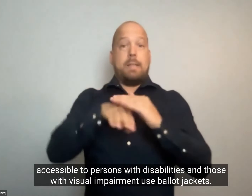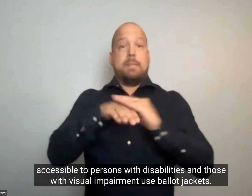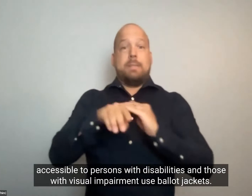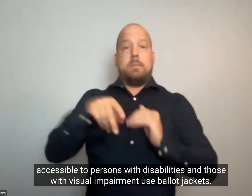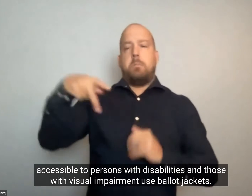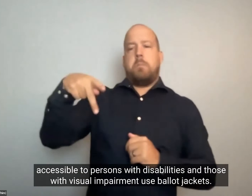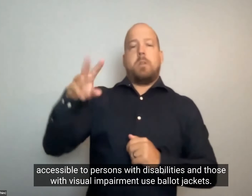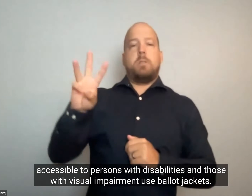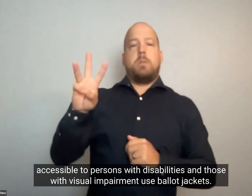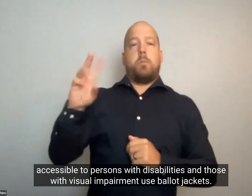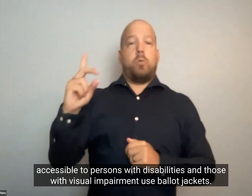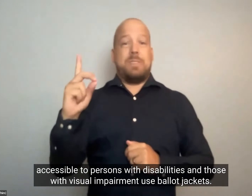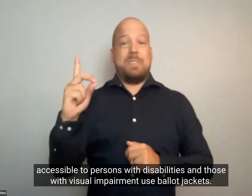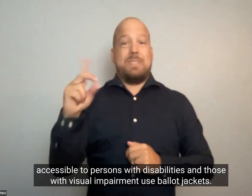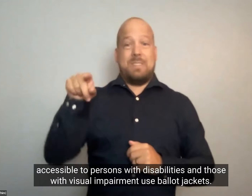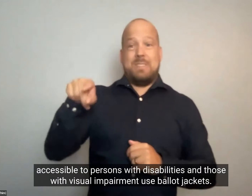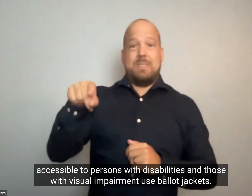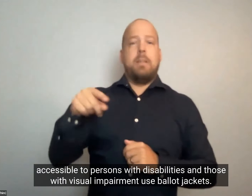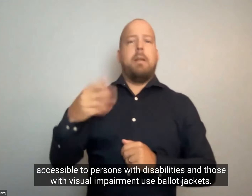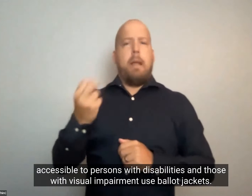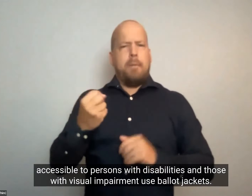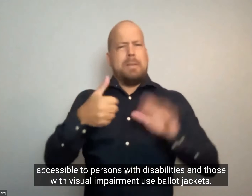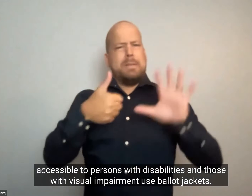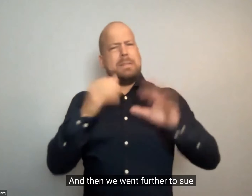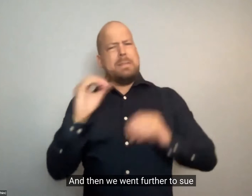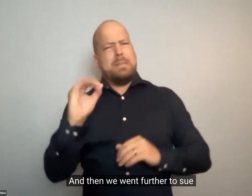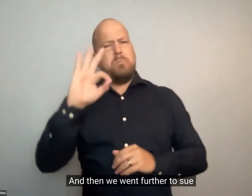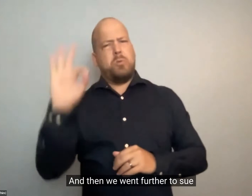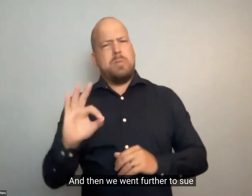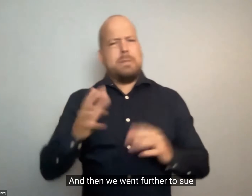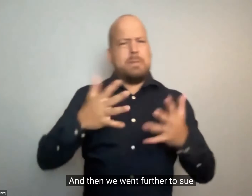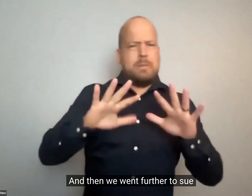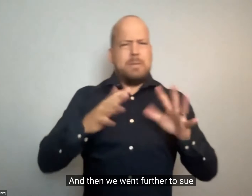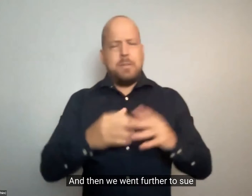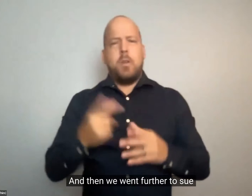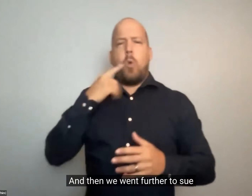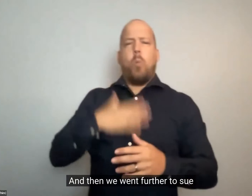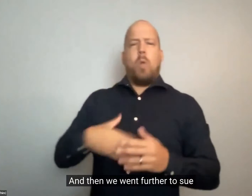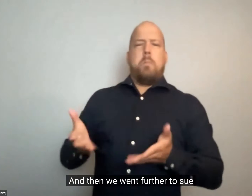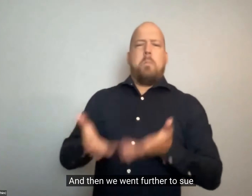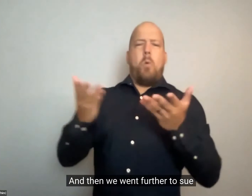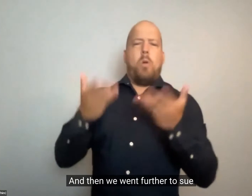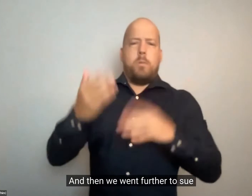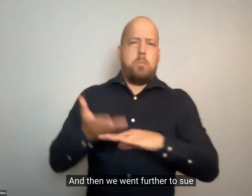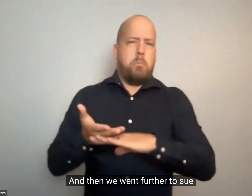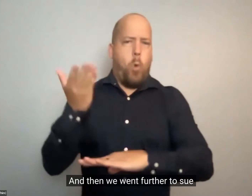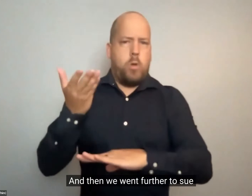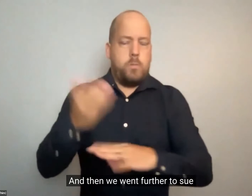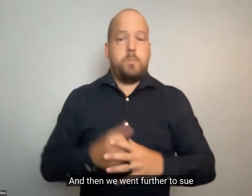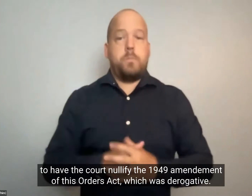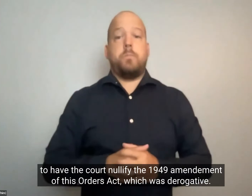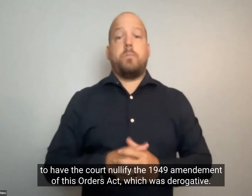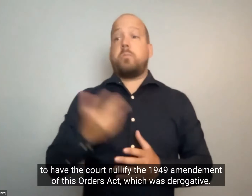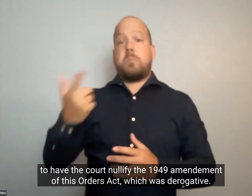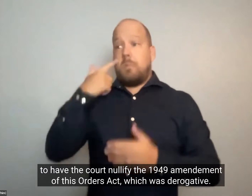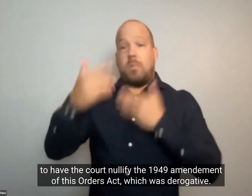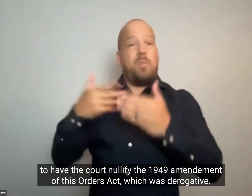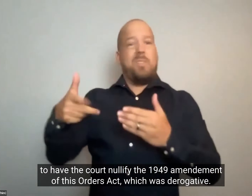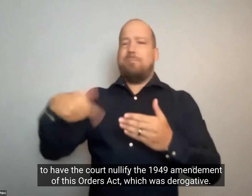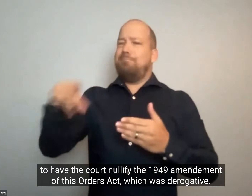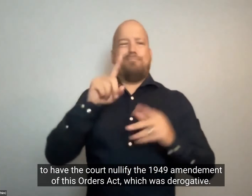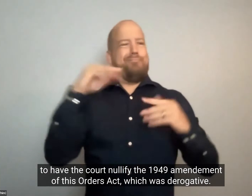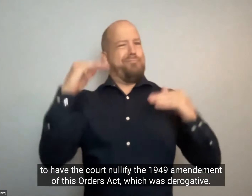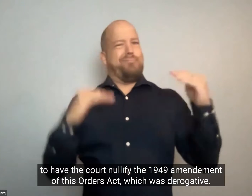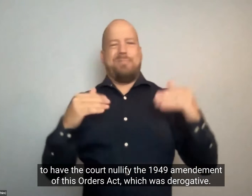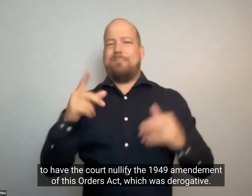visual impairment use ballot jackets. And then we went further to sue to have the